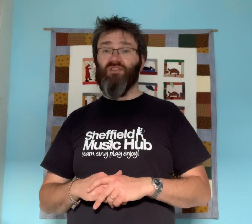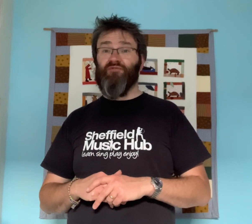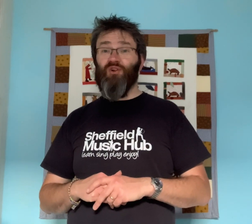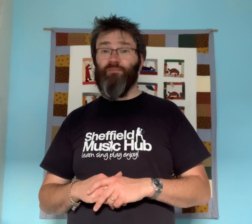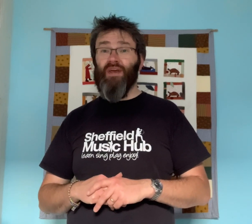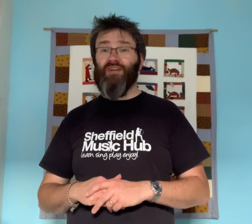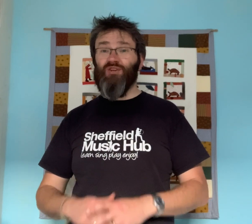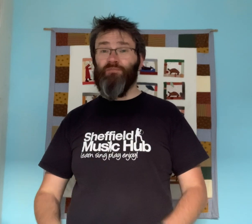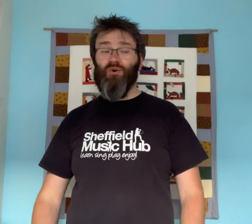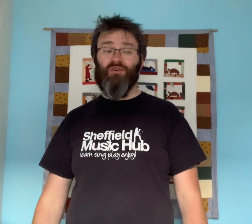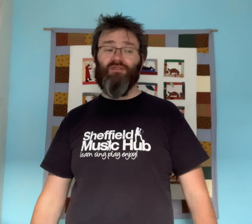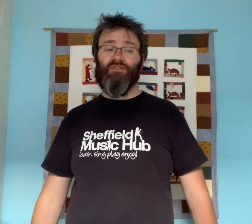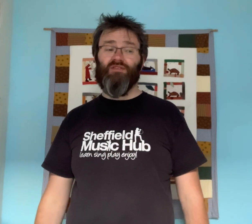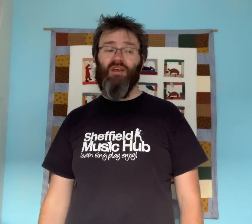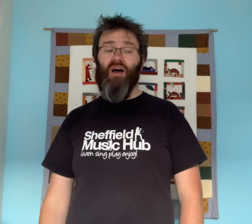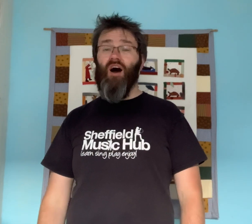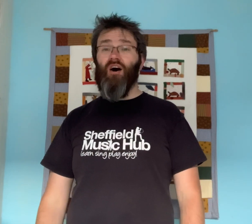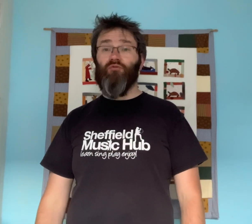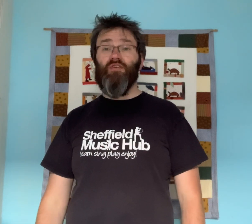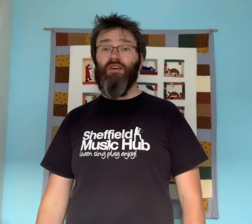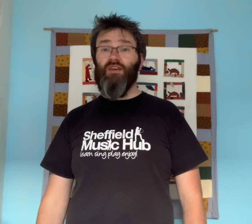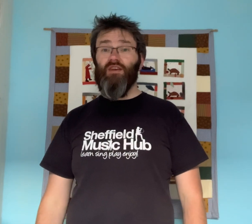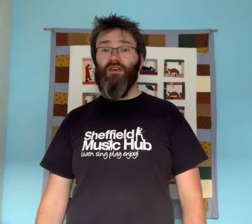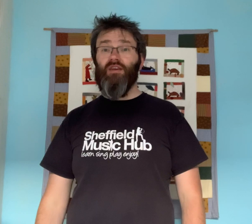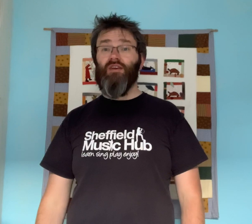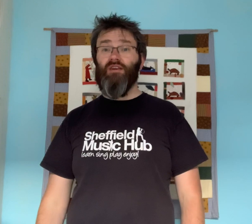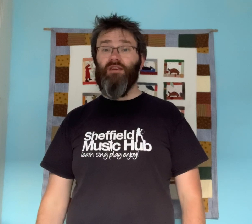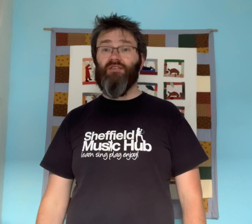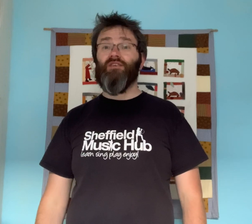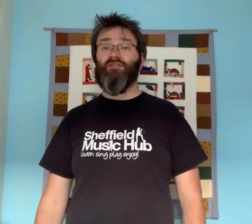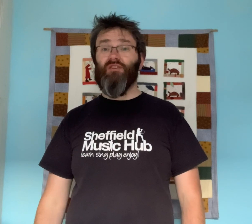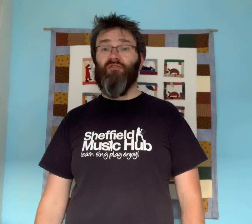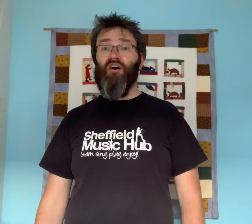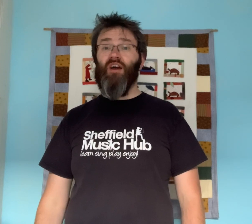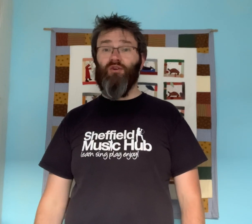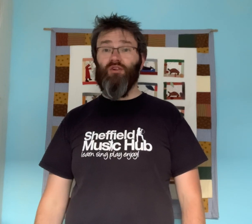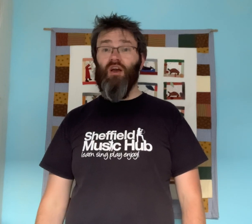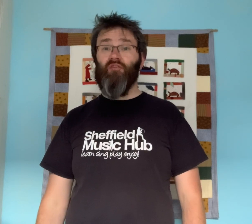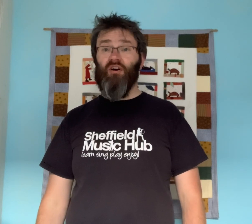wonderful picture books. I'll read to the final cover.